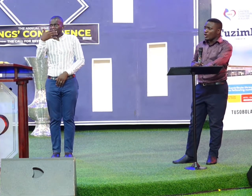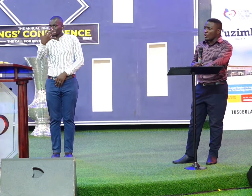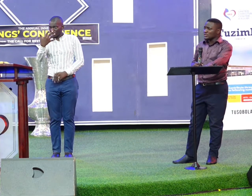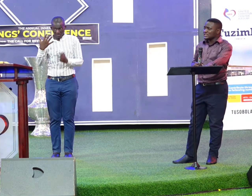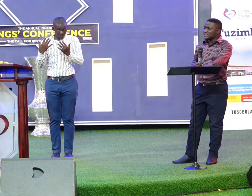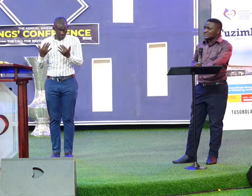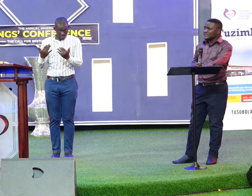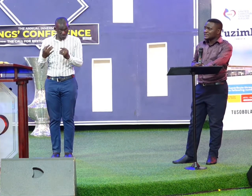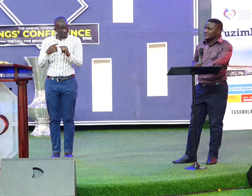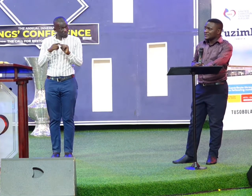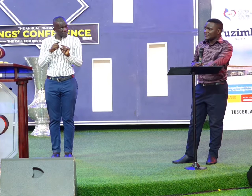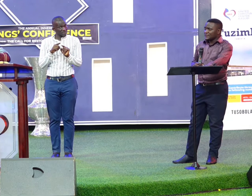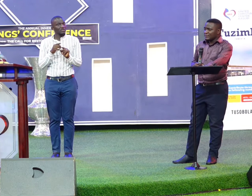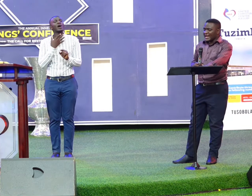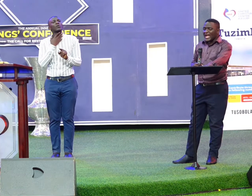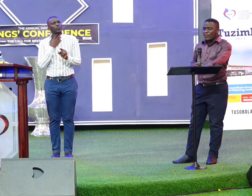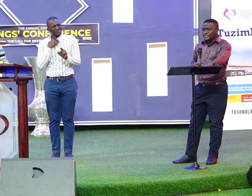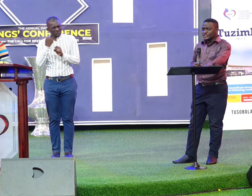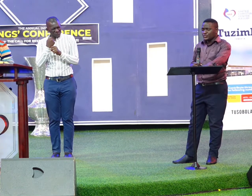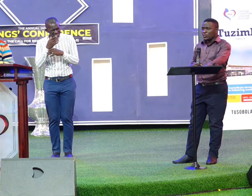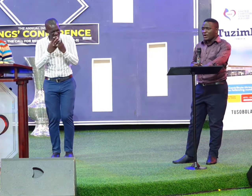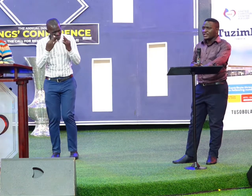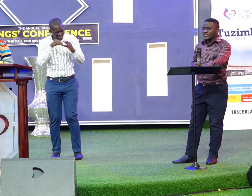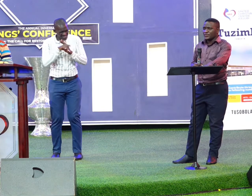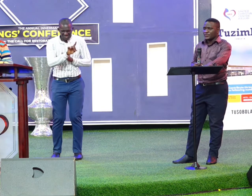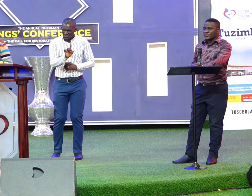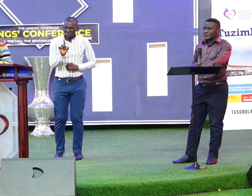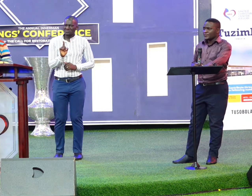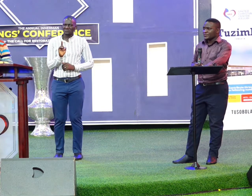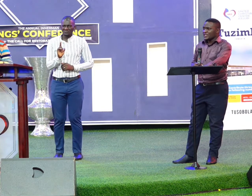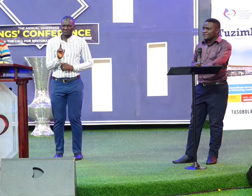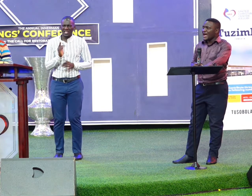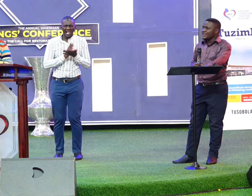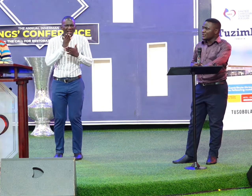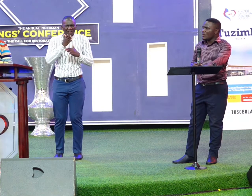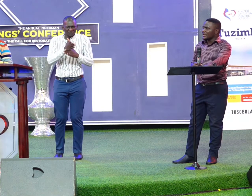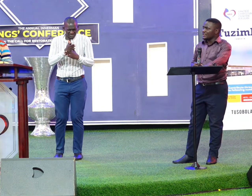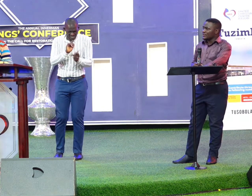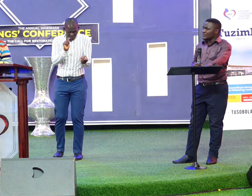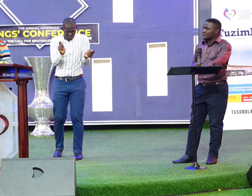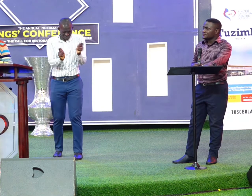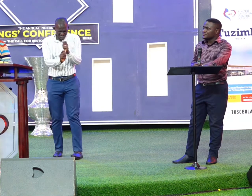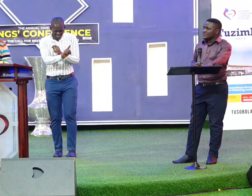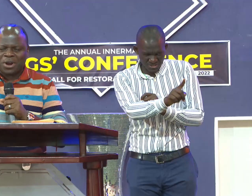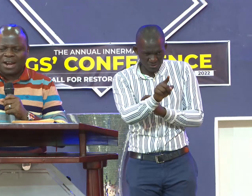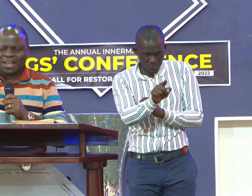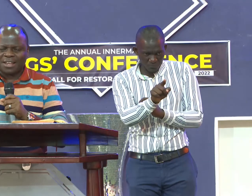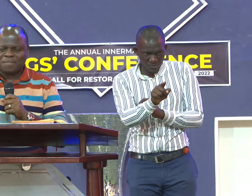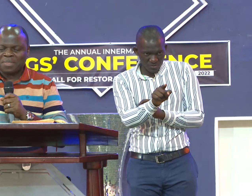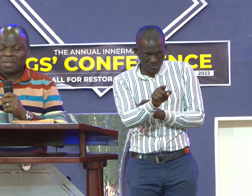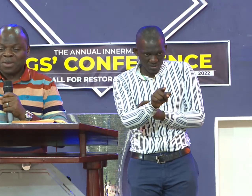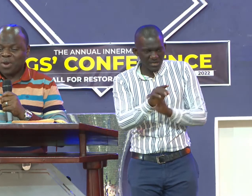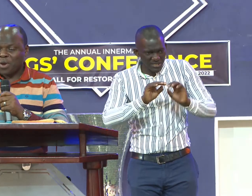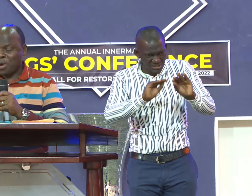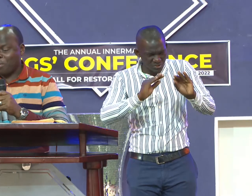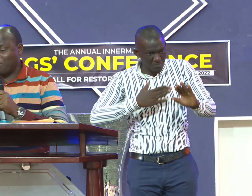years old. But I want to do work in you. If I do a work in you, and I teach